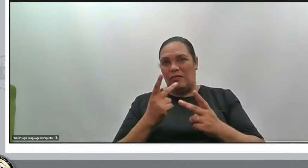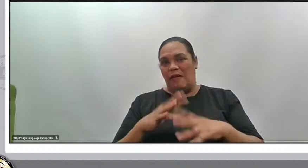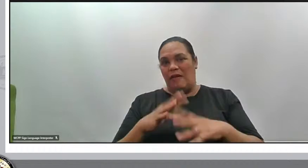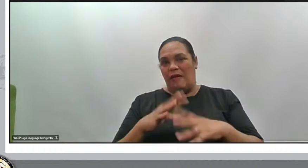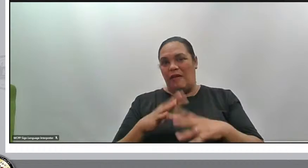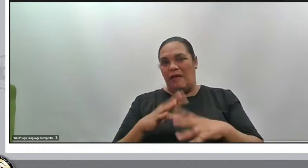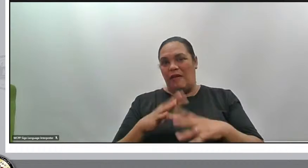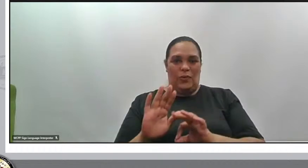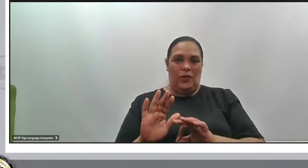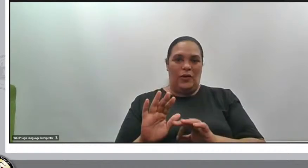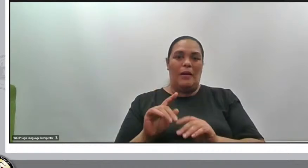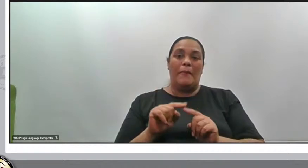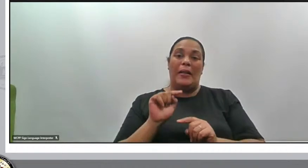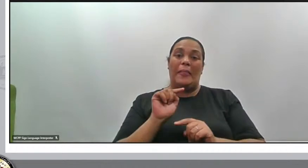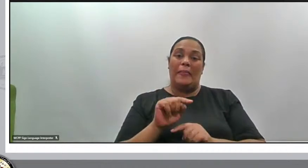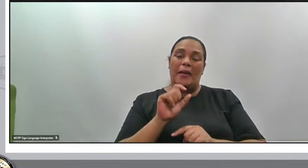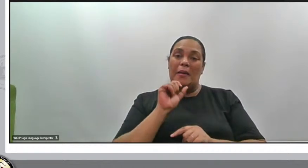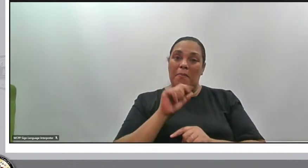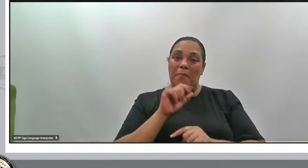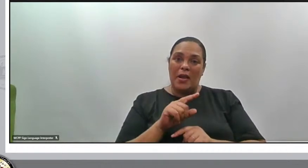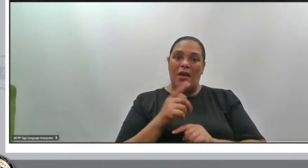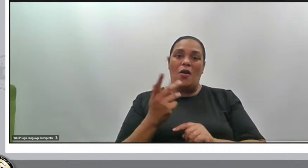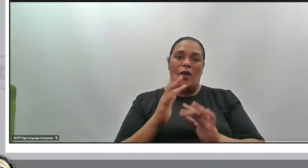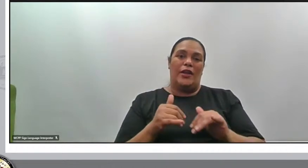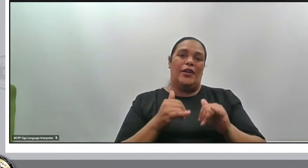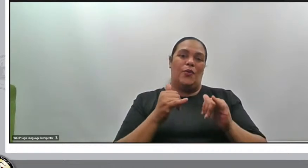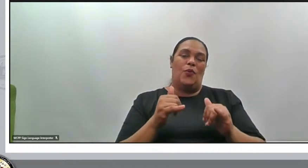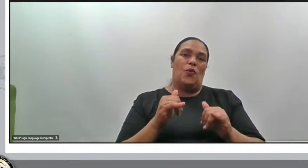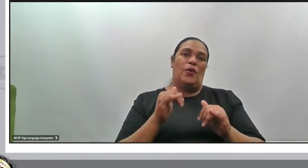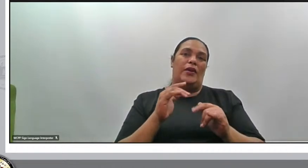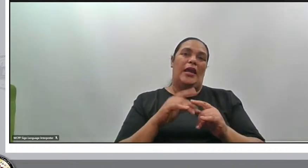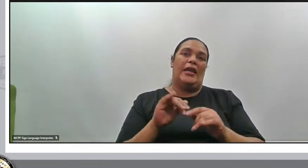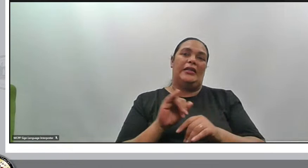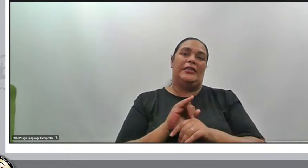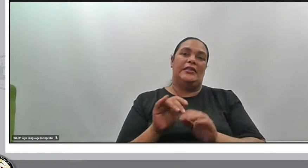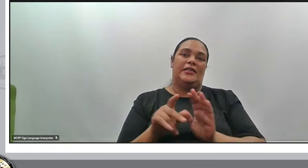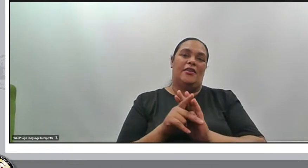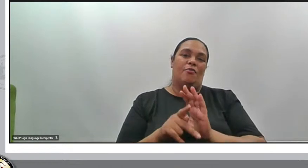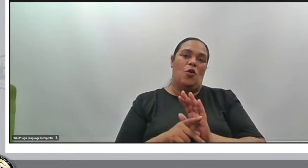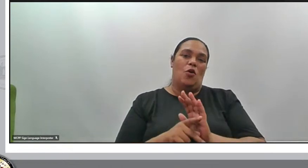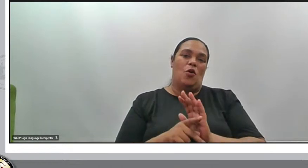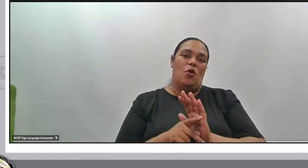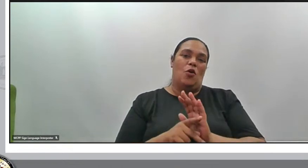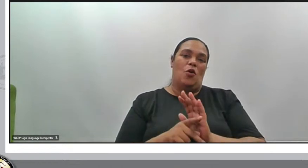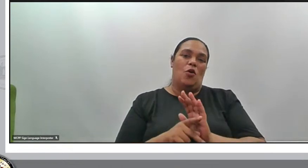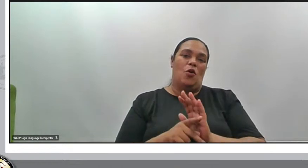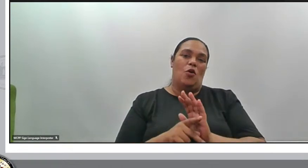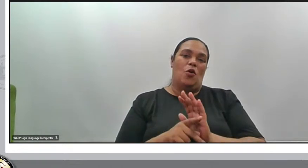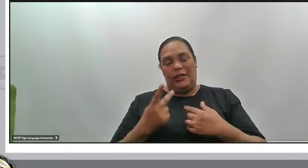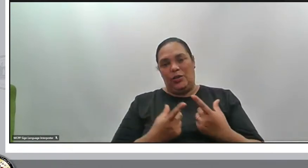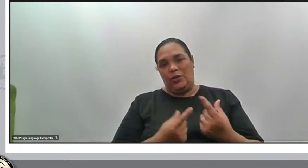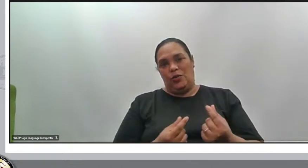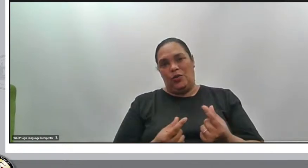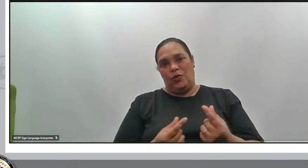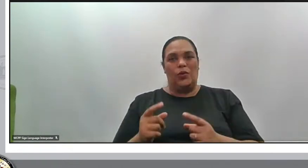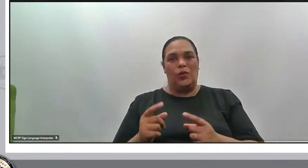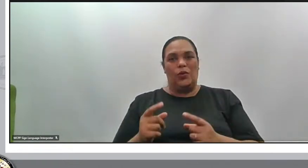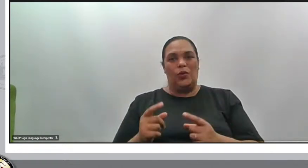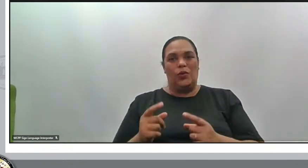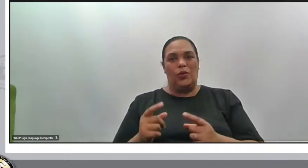values. And that is what the reward and incentive policy seeks to do. It seeks